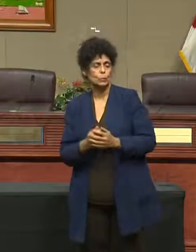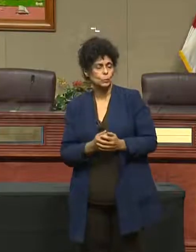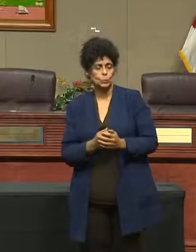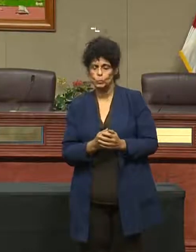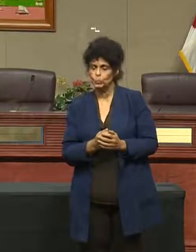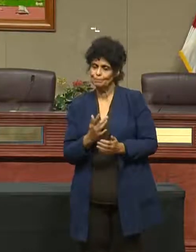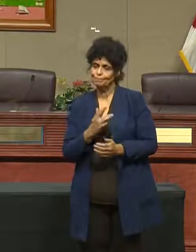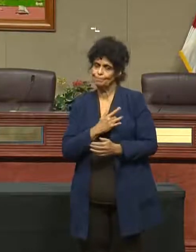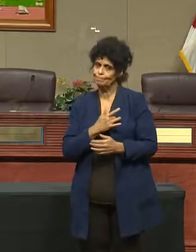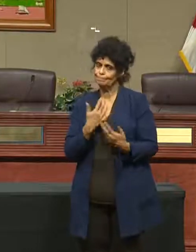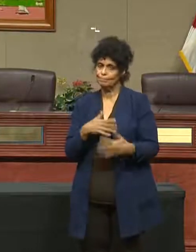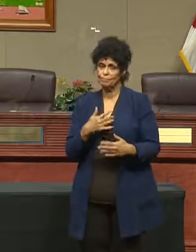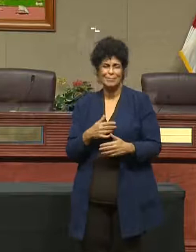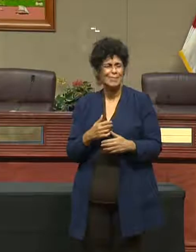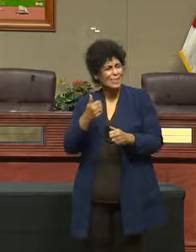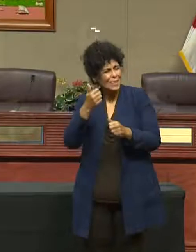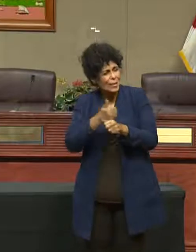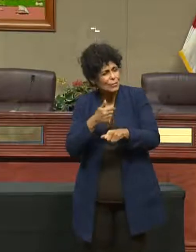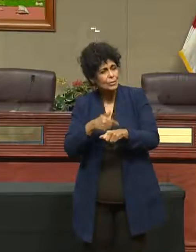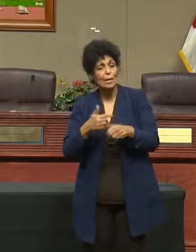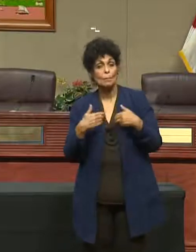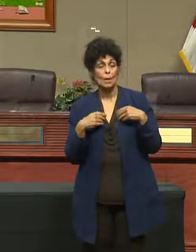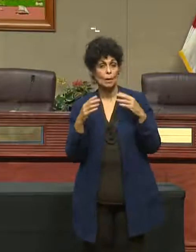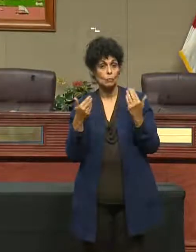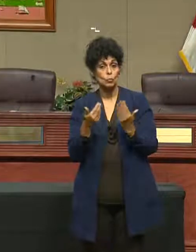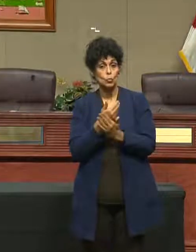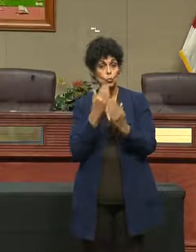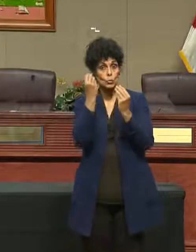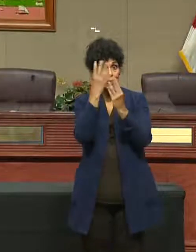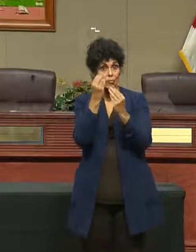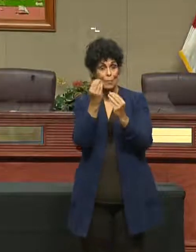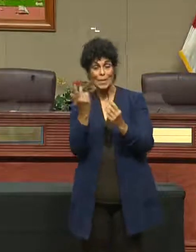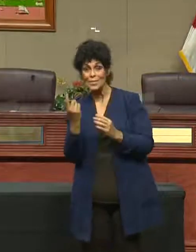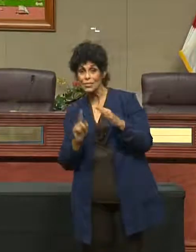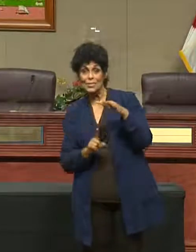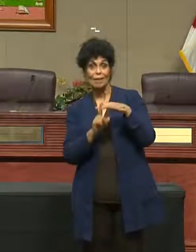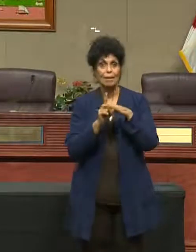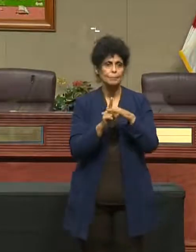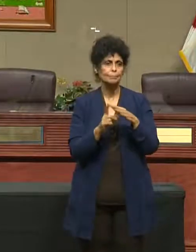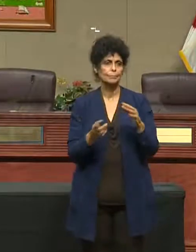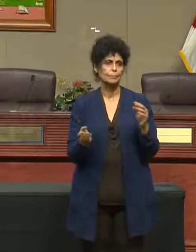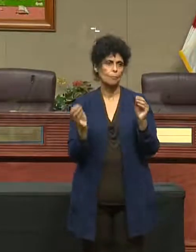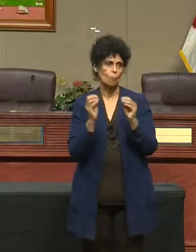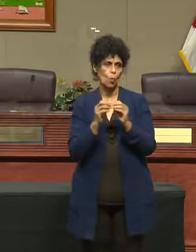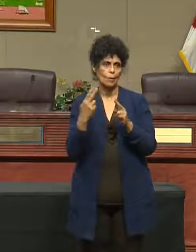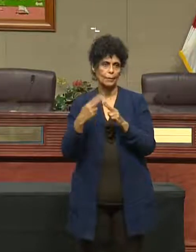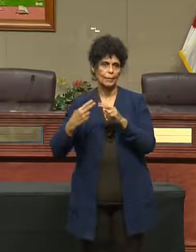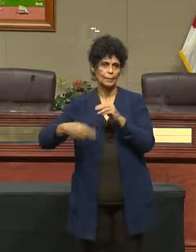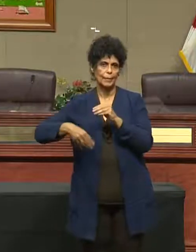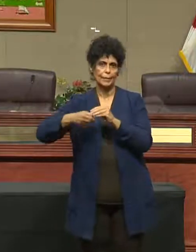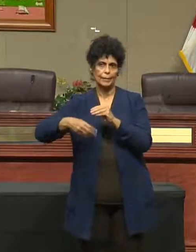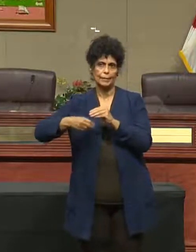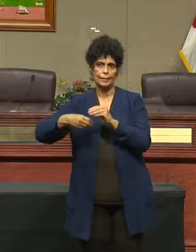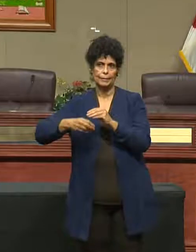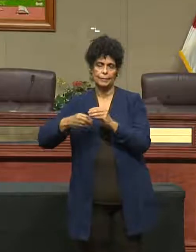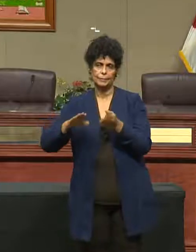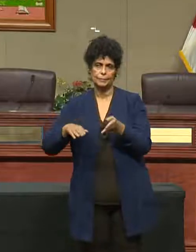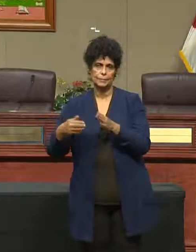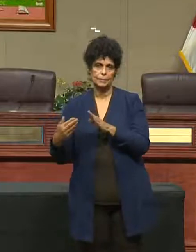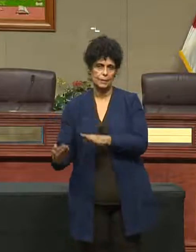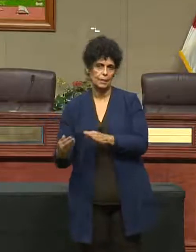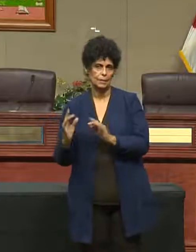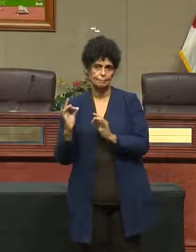new numbers that are added to the list and new names. All right. With the relatively